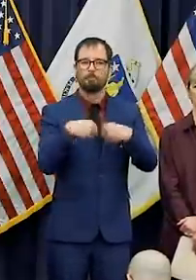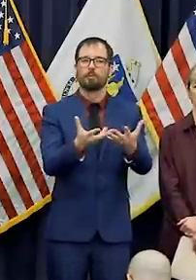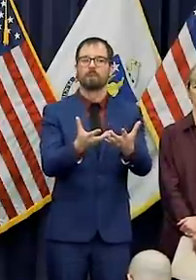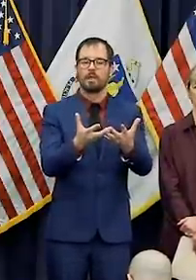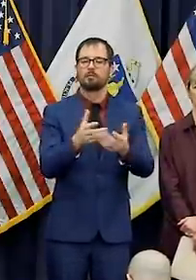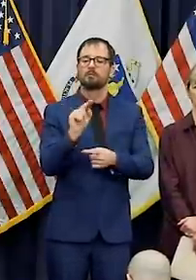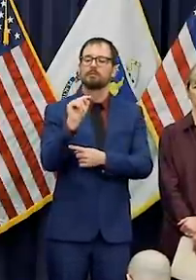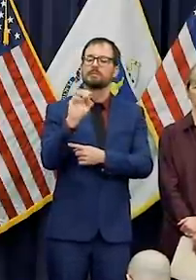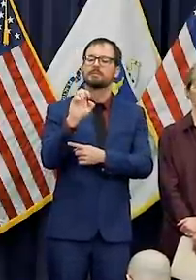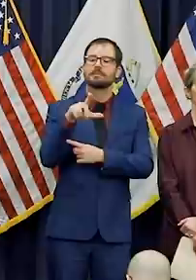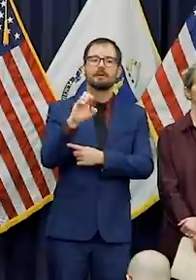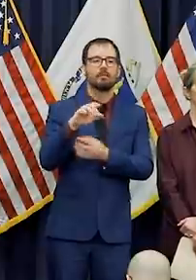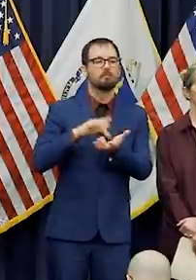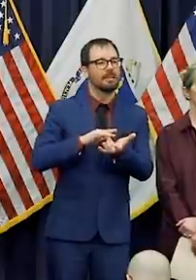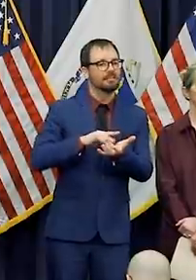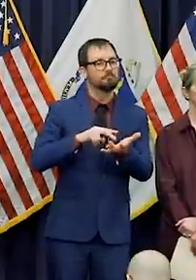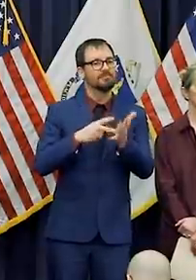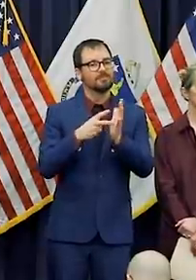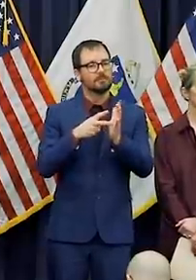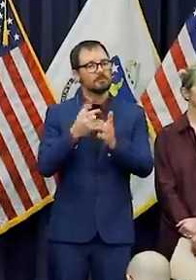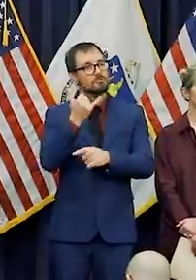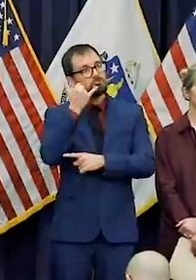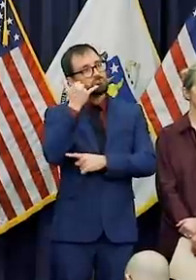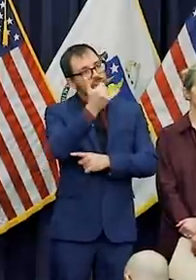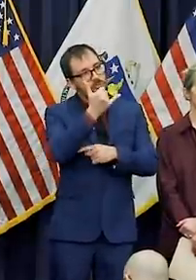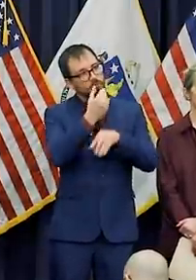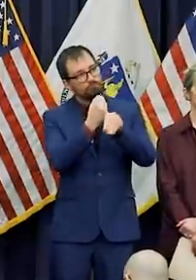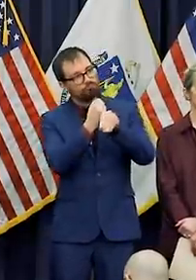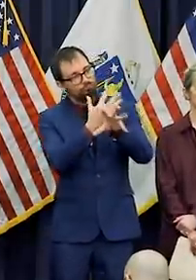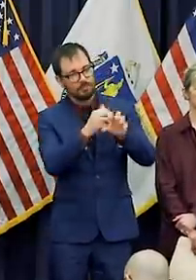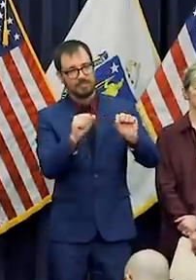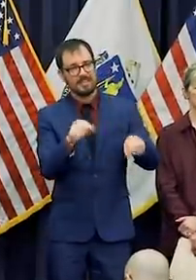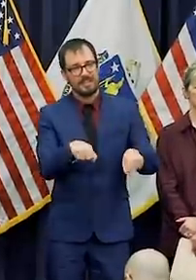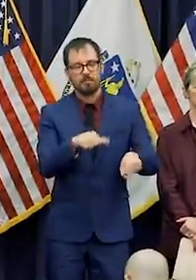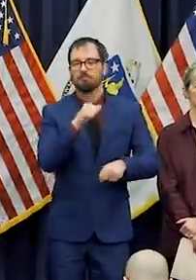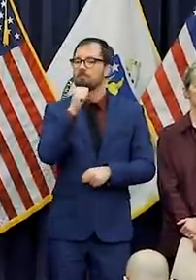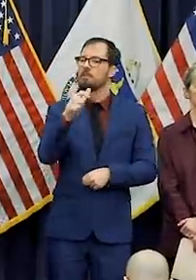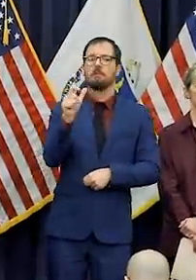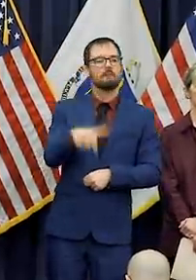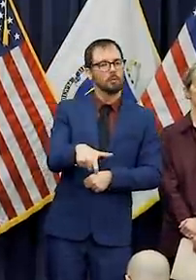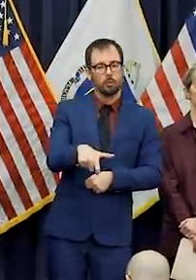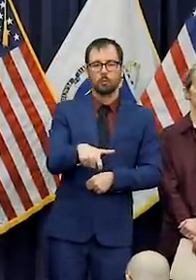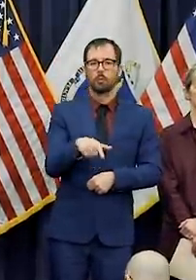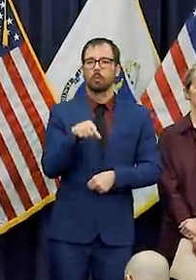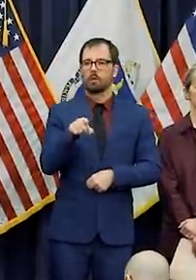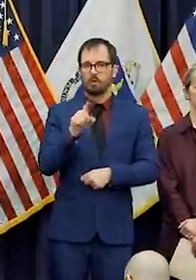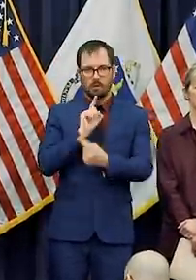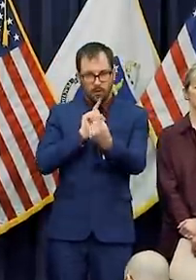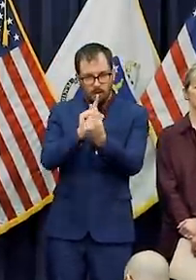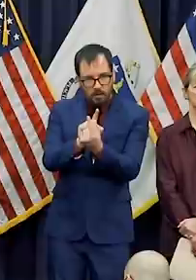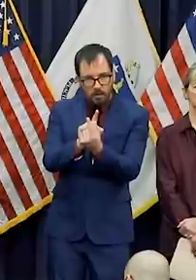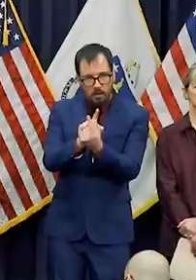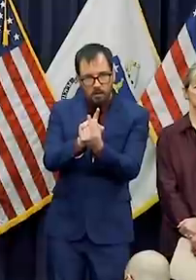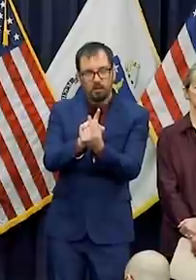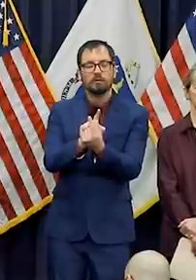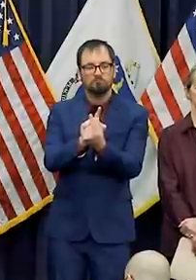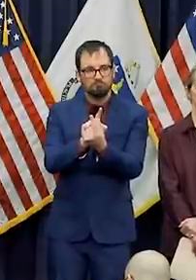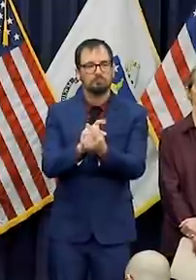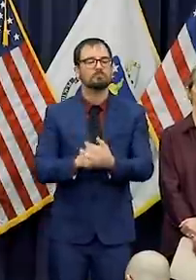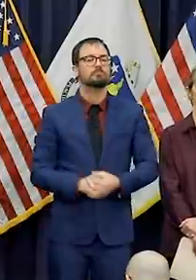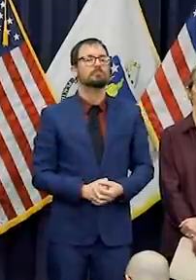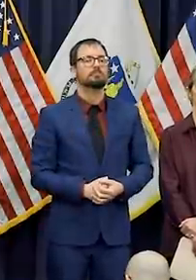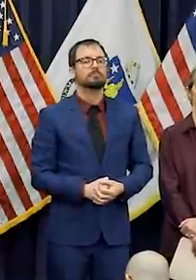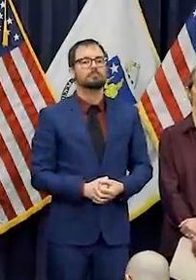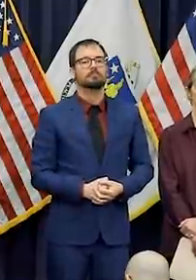anywhere should they need to consult the medical professional. Secretary Sutters will say more on this later. We will also